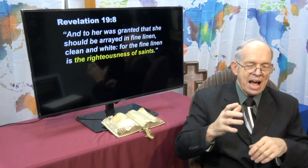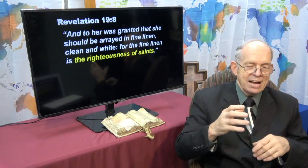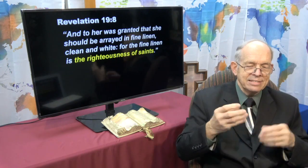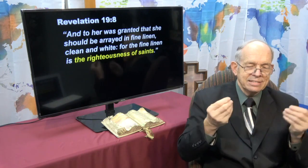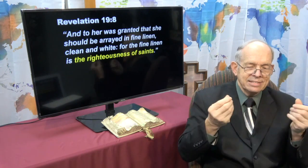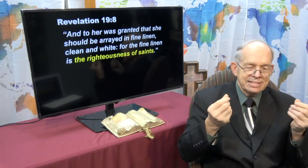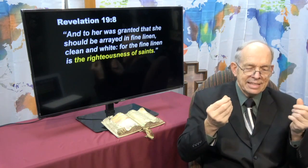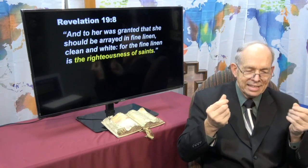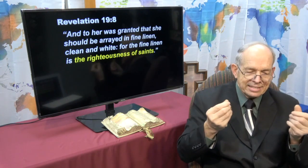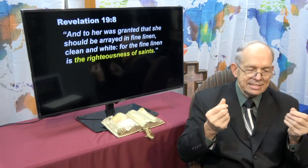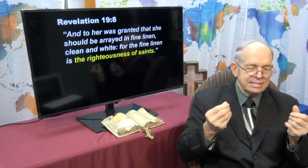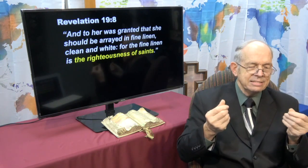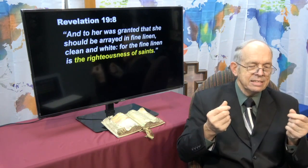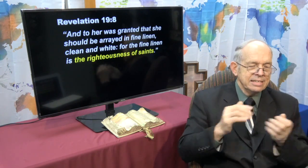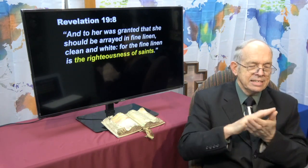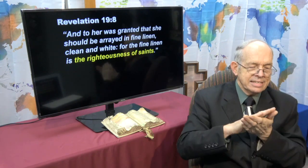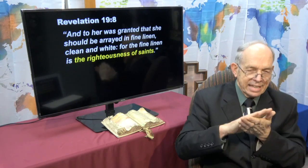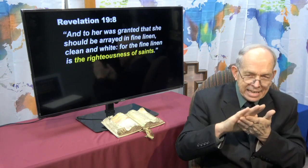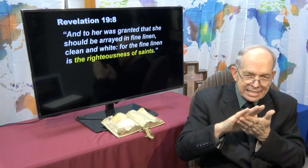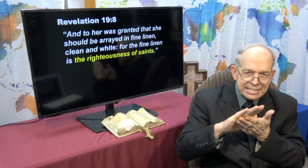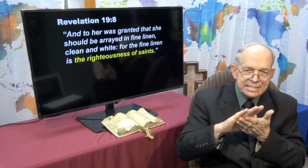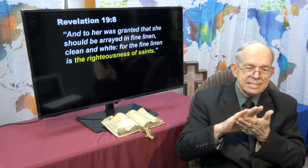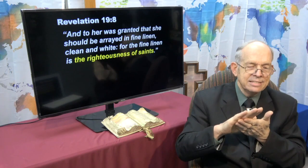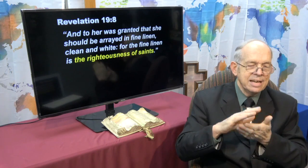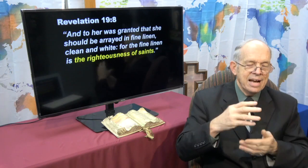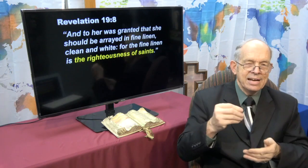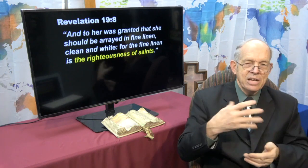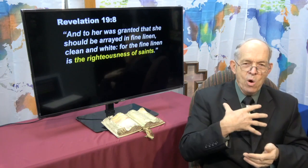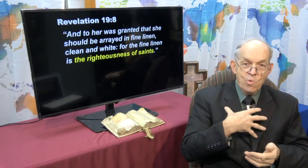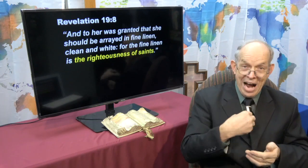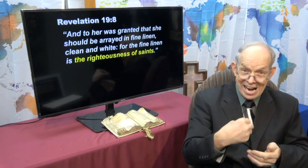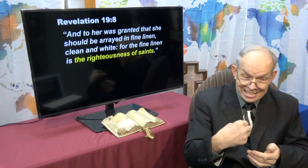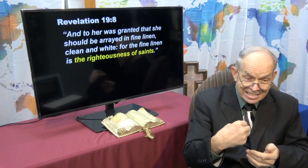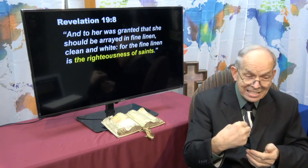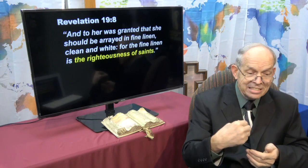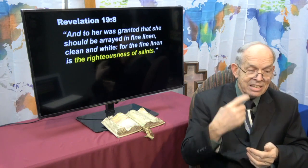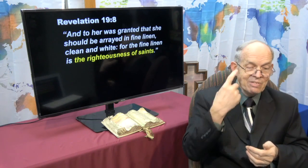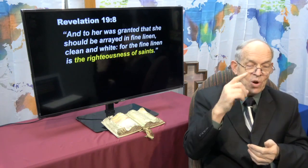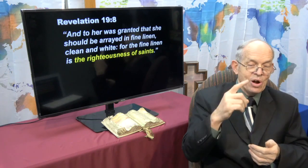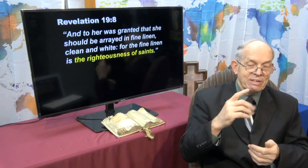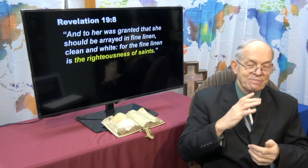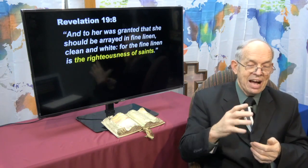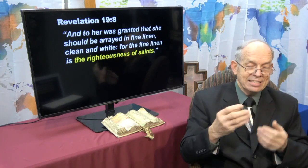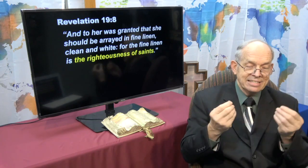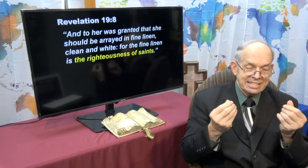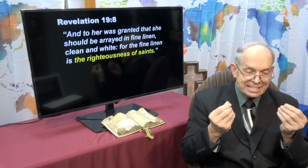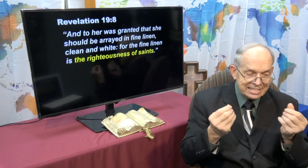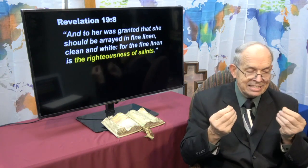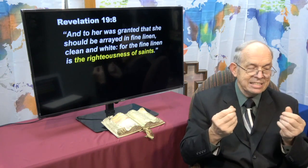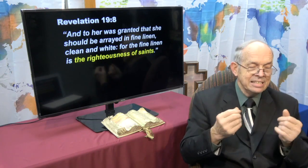fine living, clean, and white, for a fine living